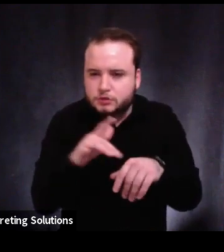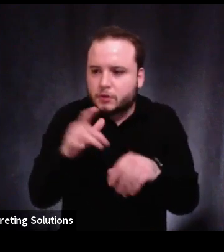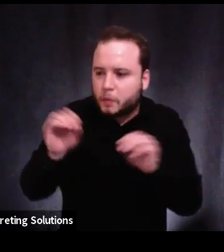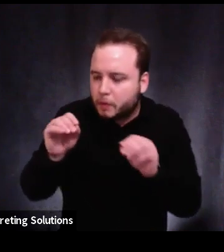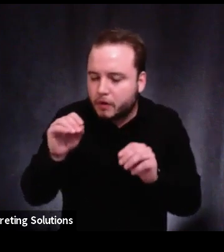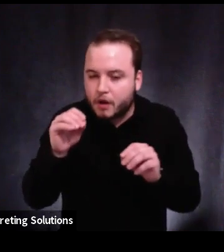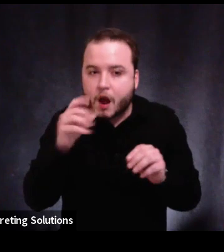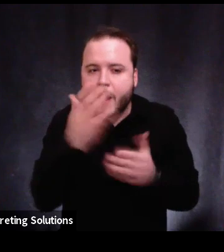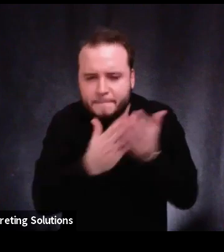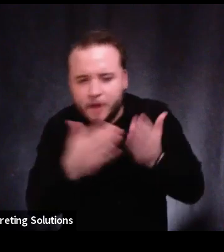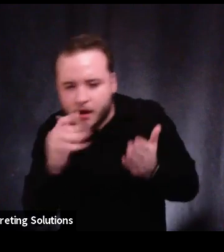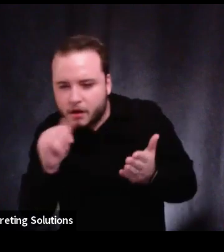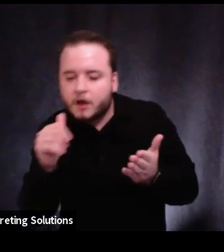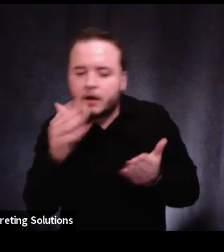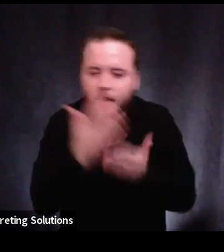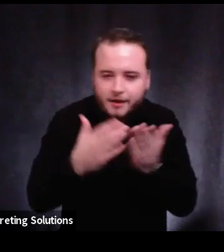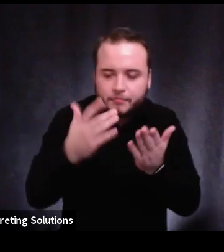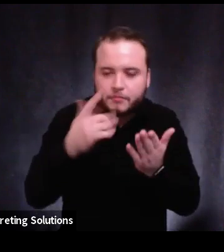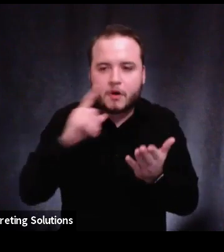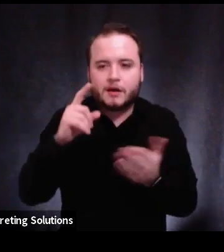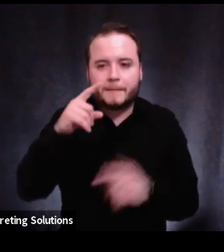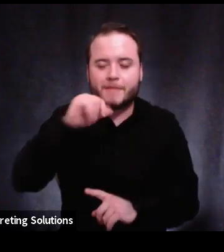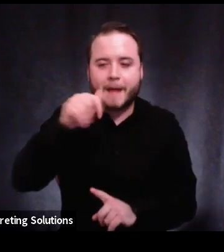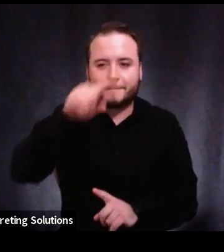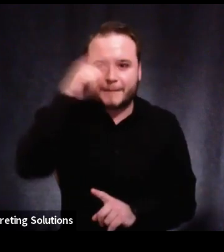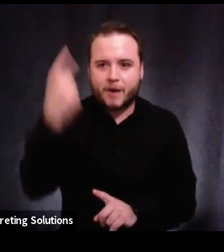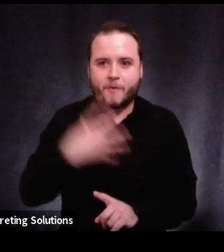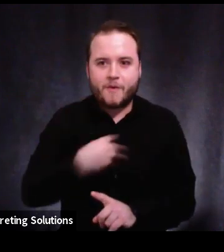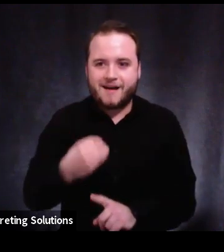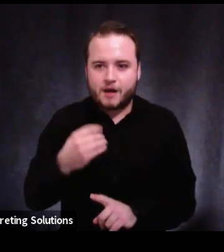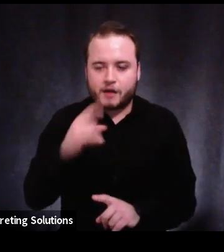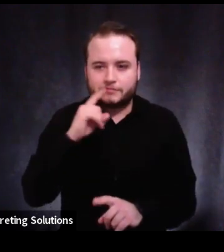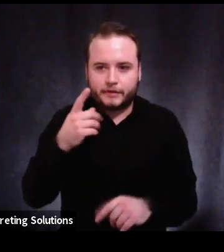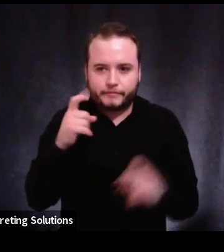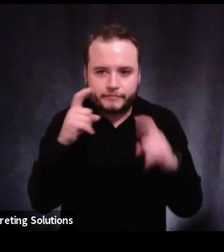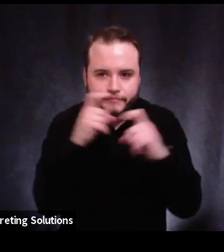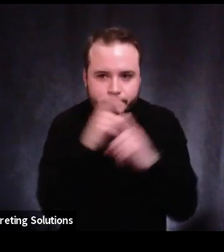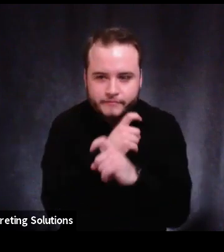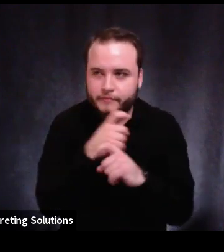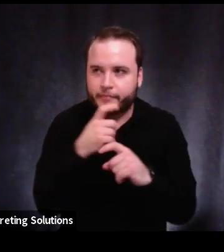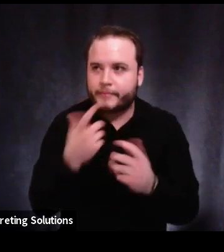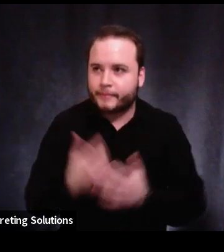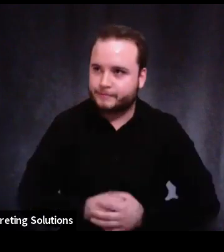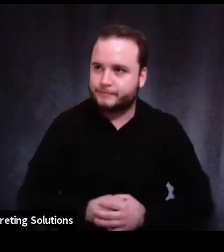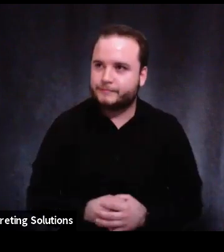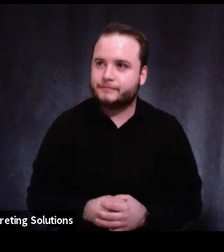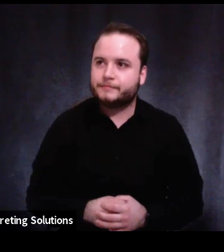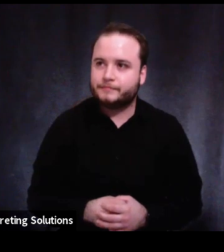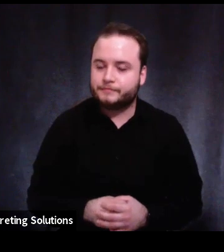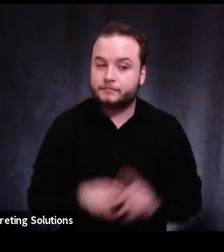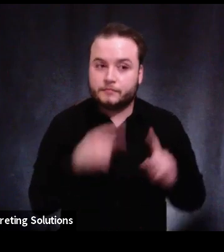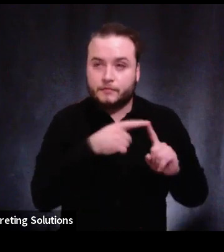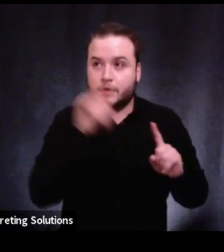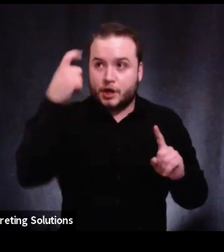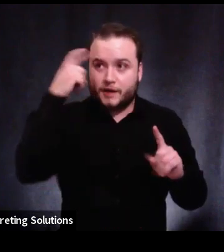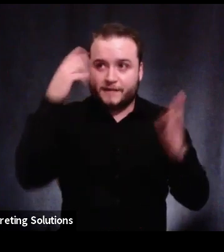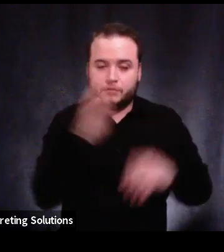may start out that way, but I think the governor's overarching goal is pretty clear, is to figure out